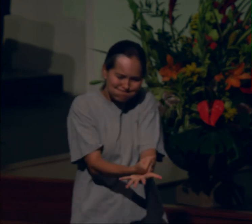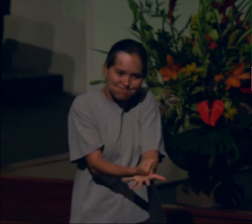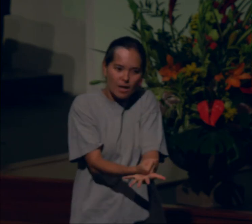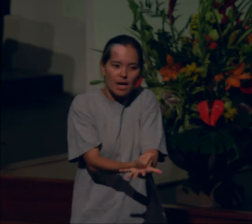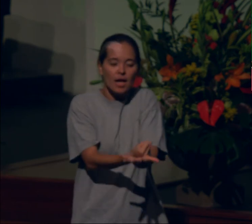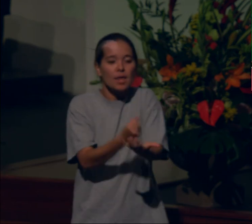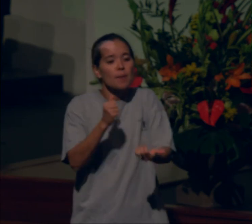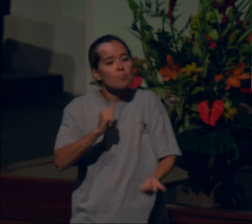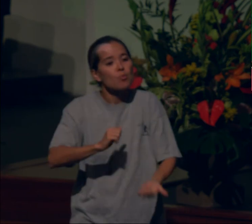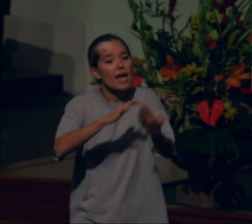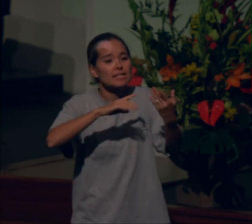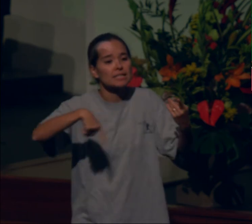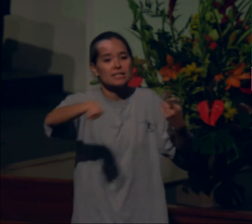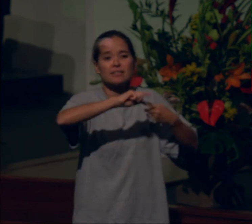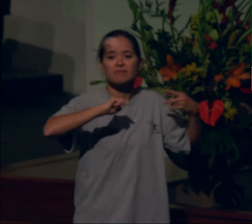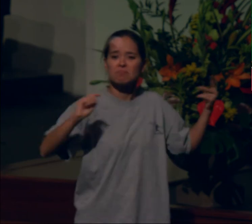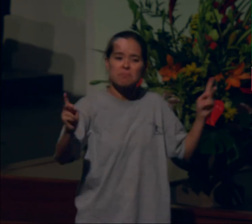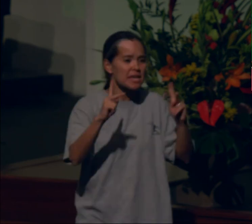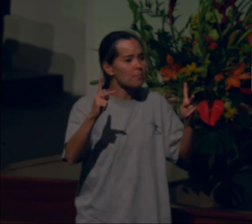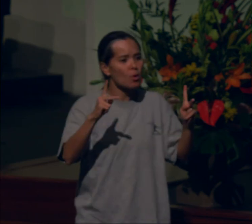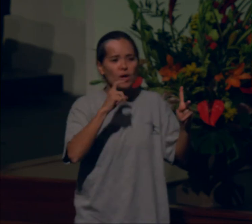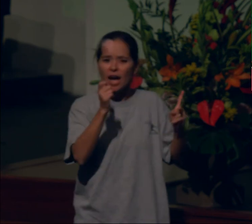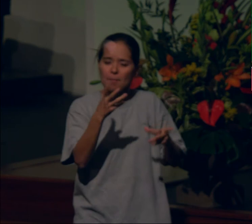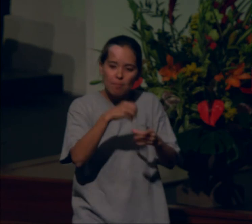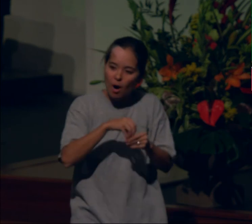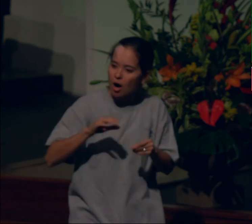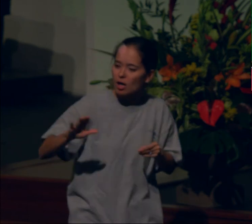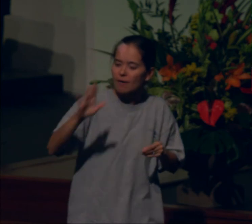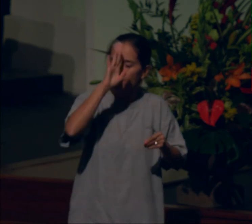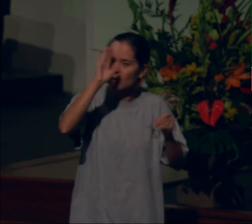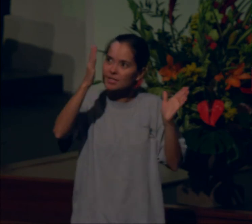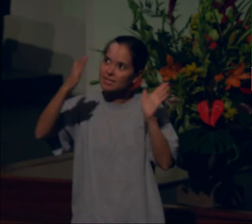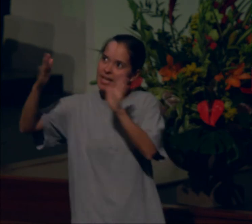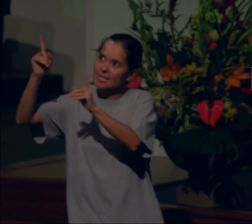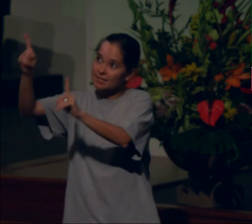the presence of people who are not a part of your destiny.